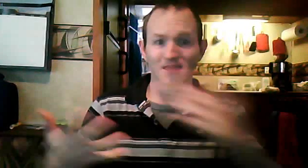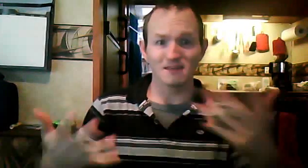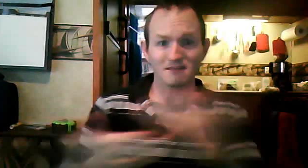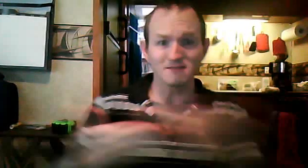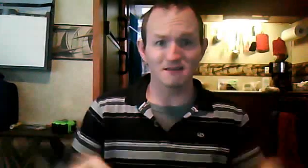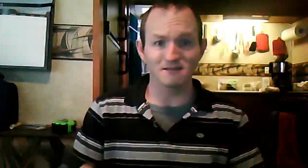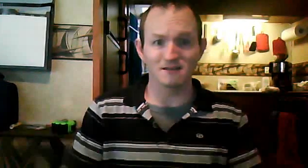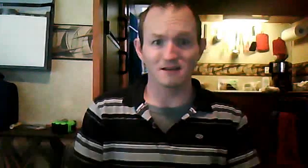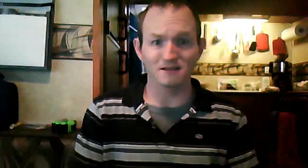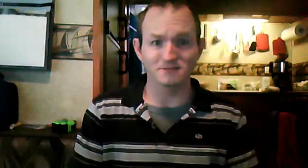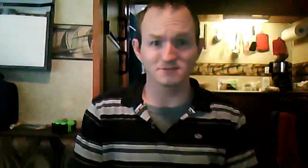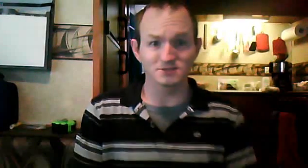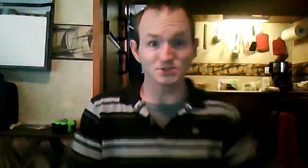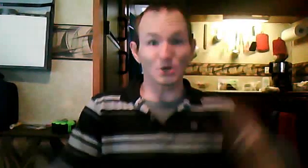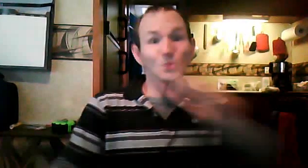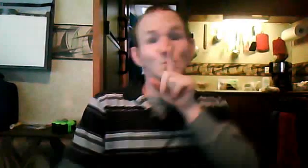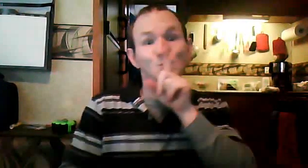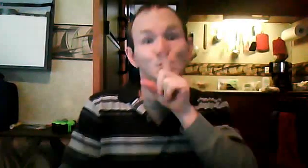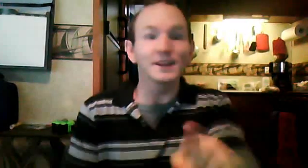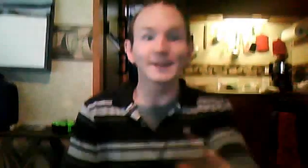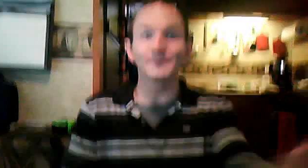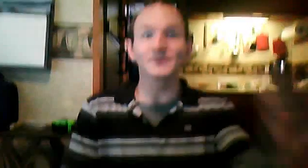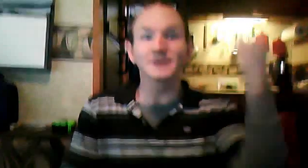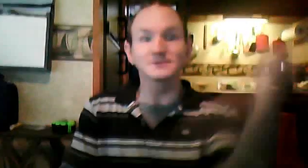you're only a laughing who the hell wants raw